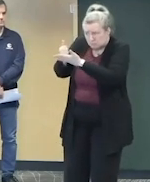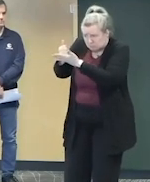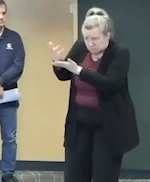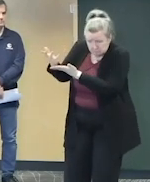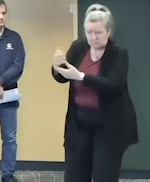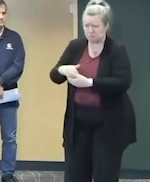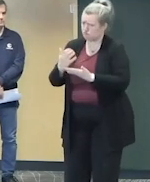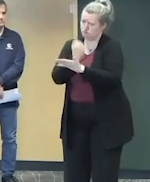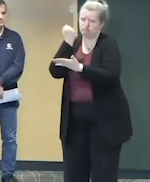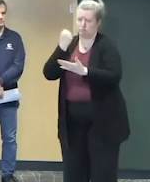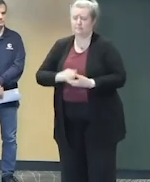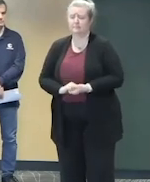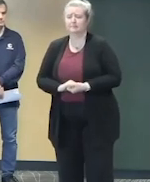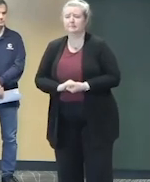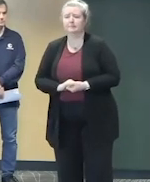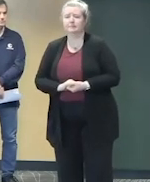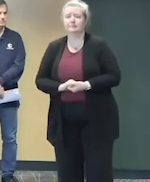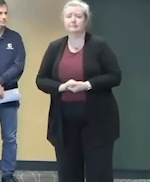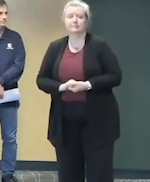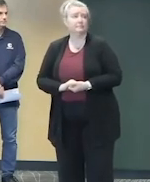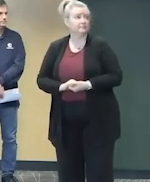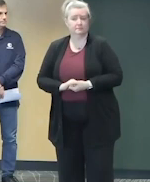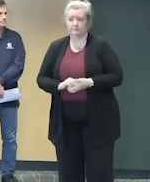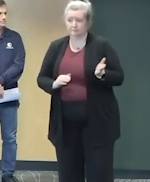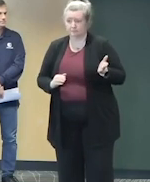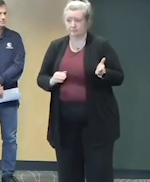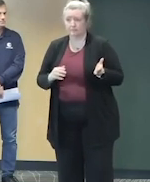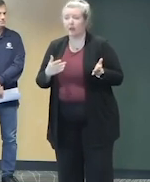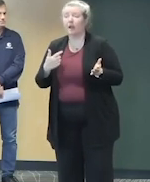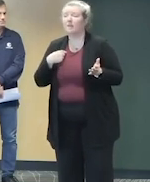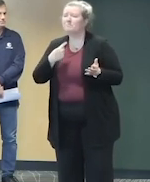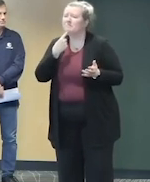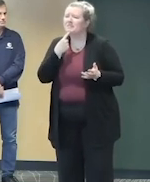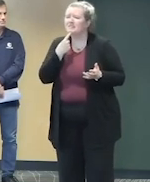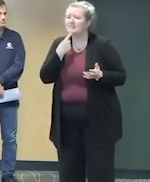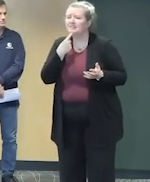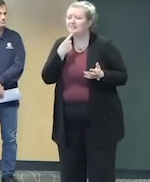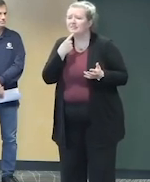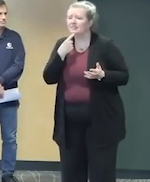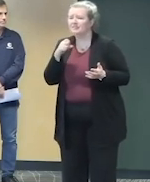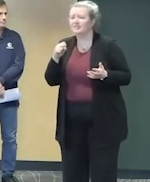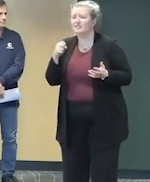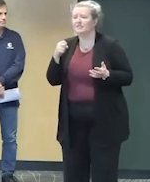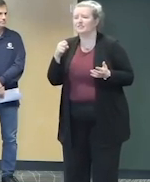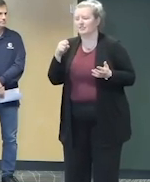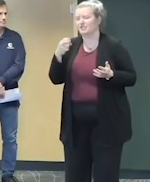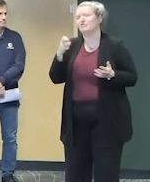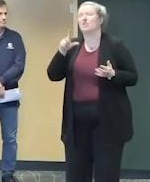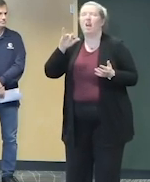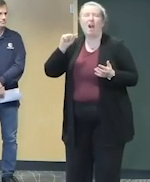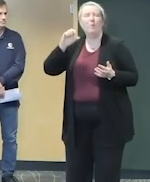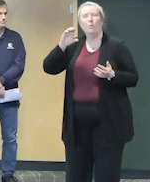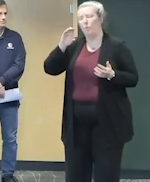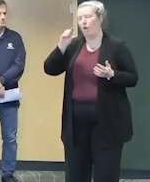who perhaps should not be. So there are moments when I miss Sheila Oliver, our Lieutenant Governor, and Joe Fiordaliso. Sheila, I'm preparing my